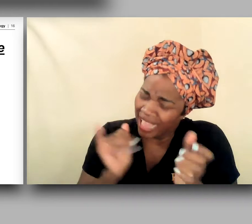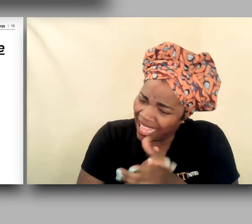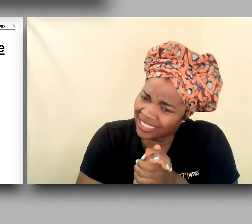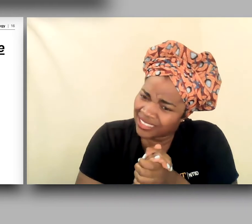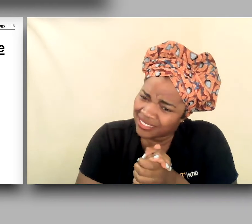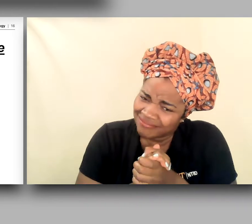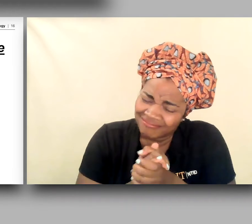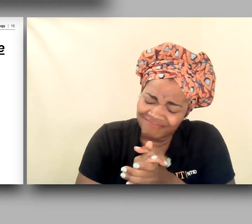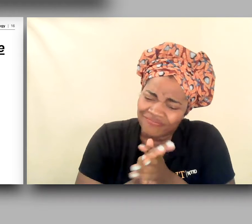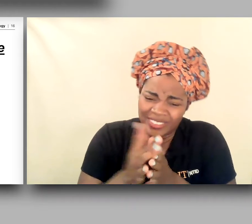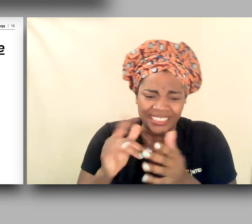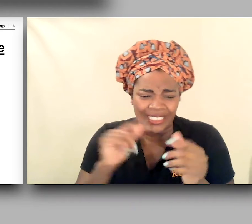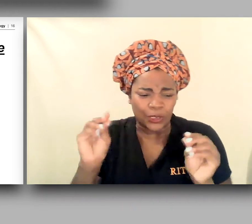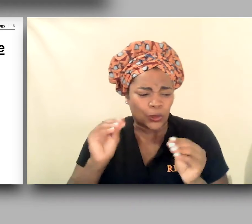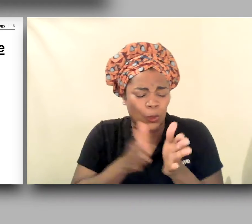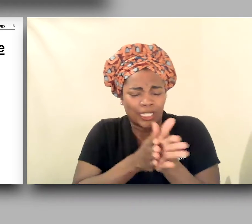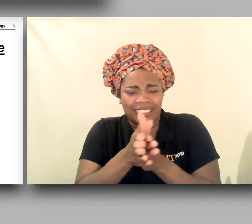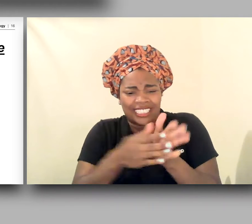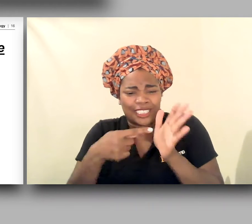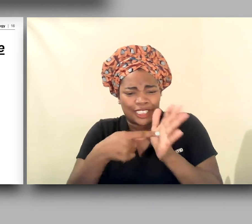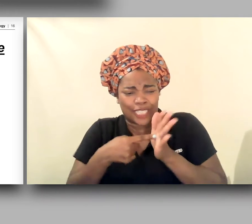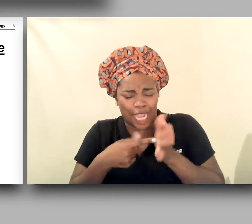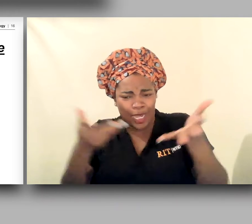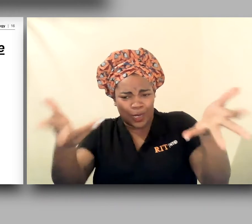I need some motivation to show you that.